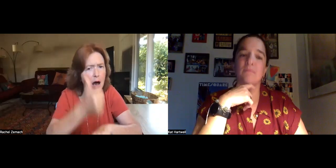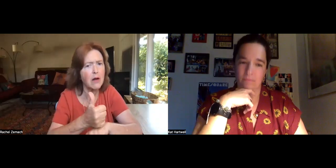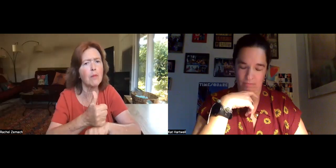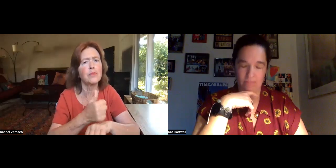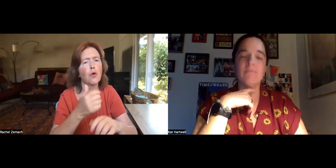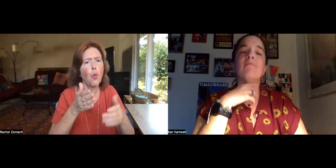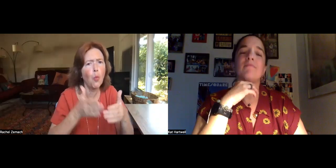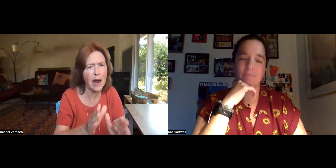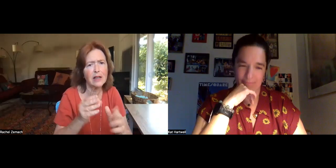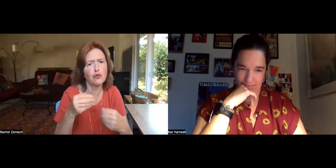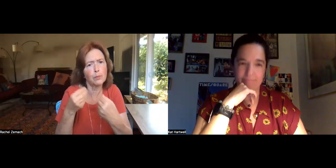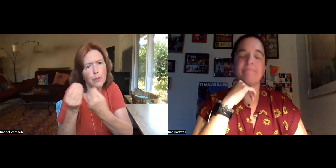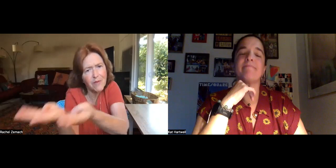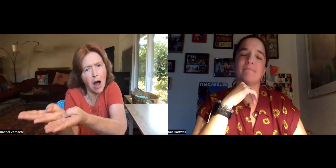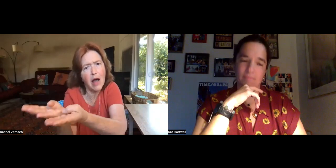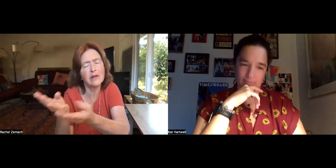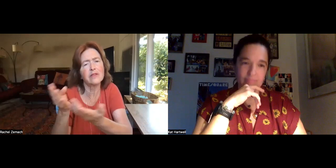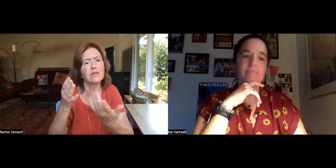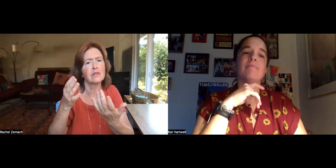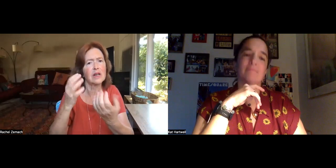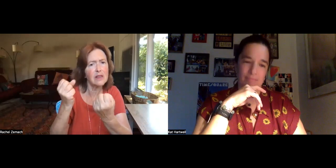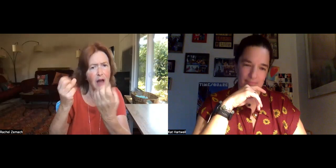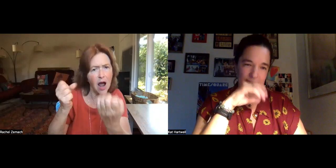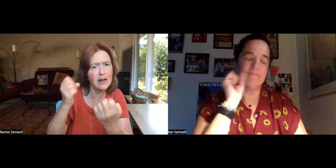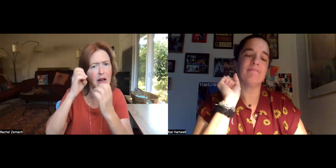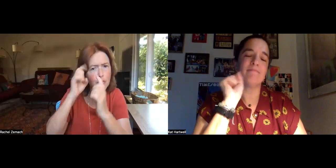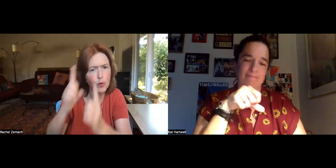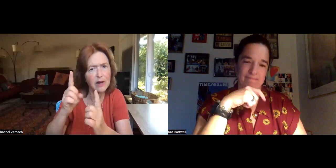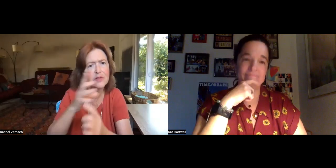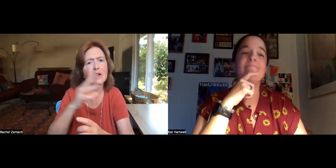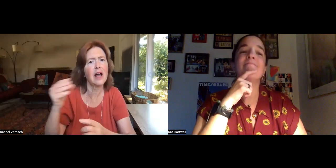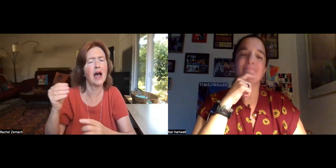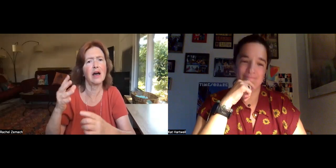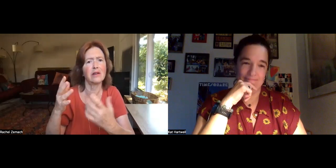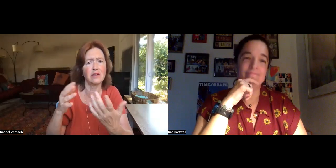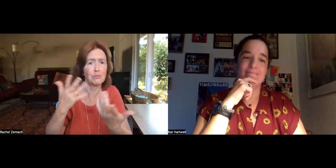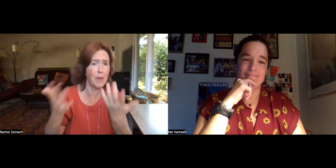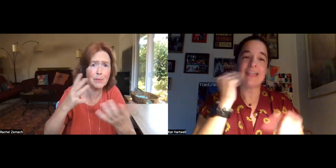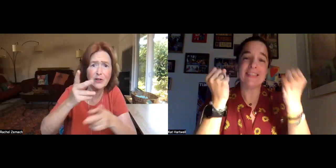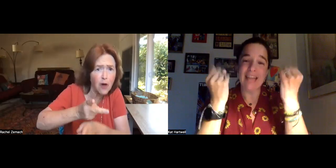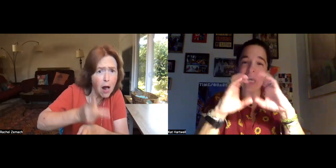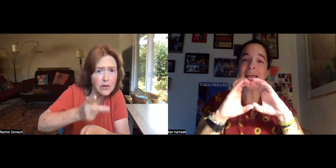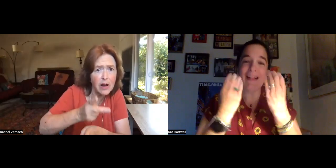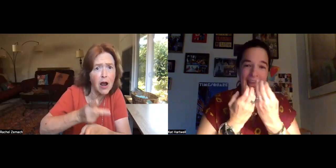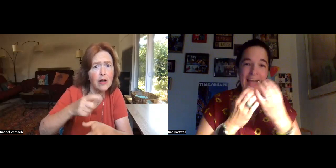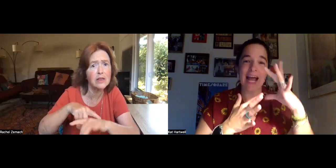up ways to provide sign education and maybe childcare. That at